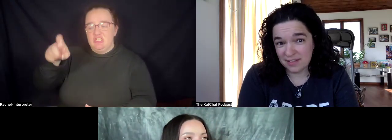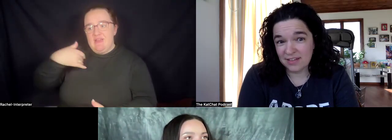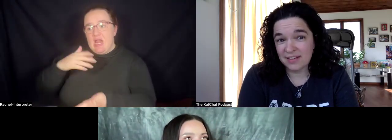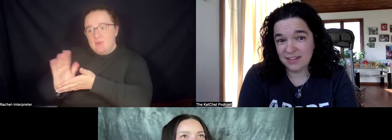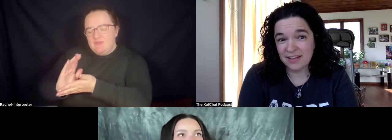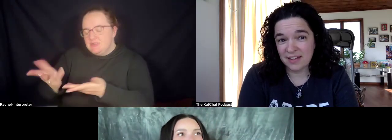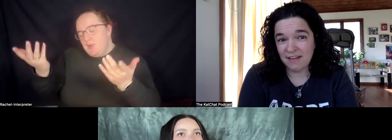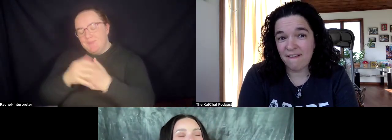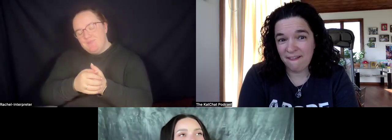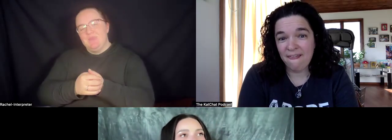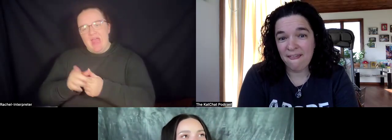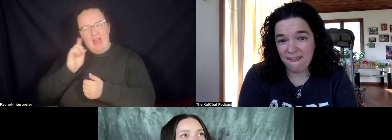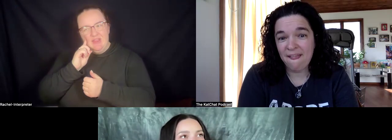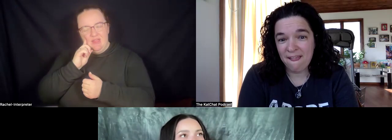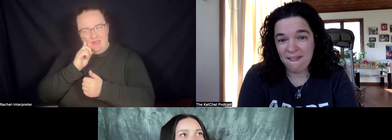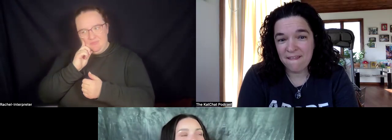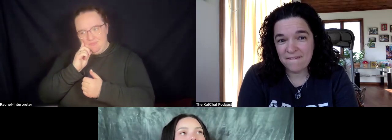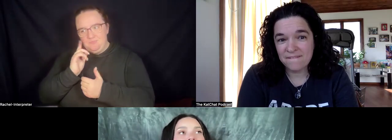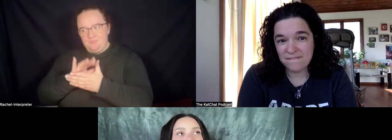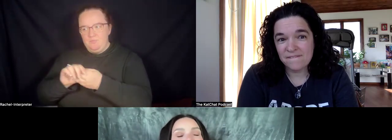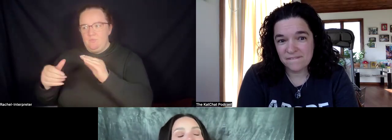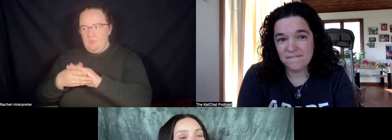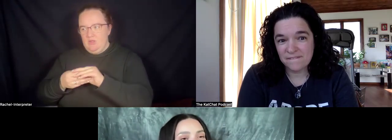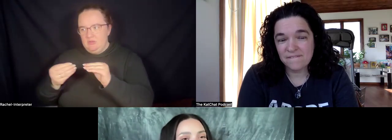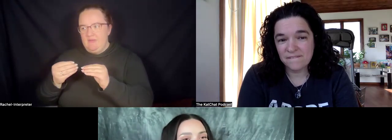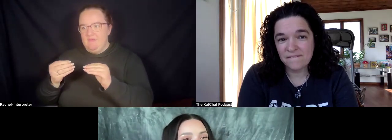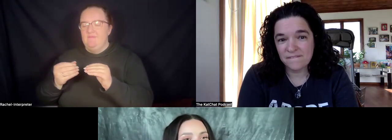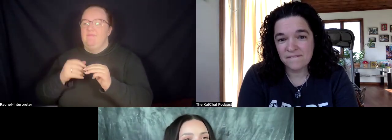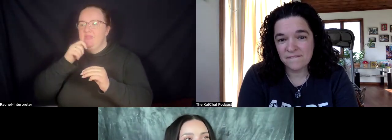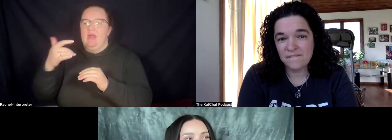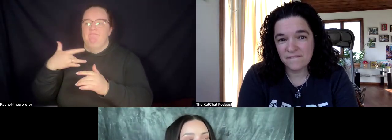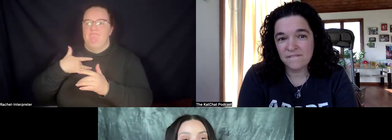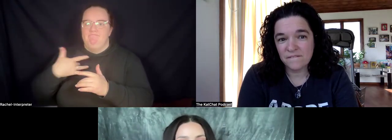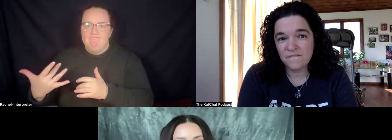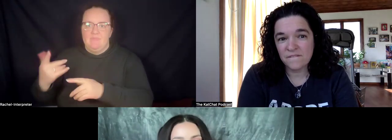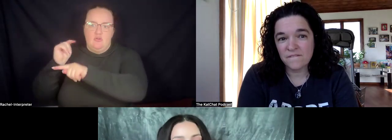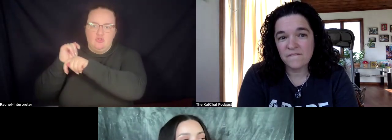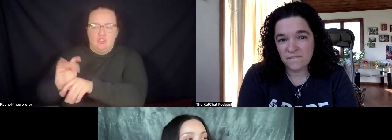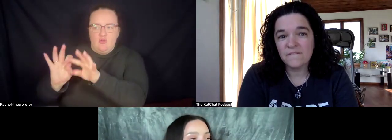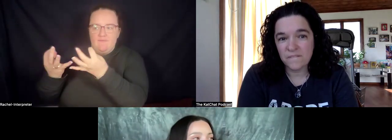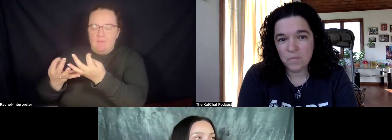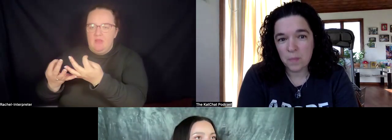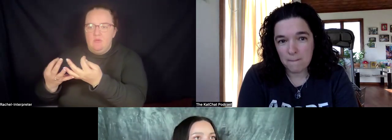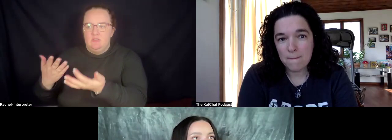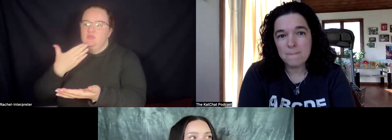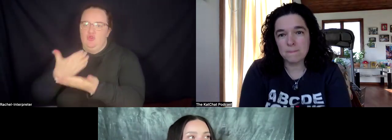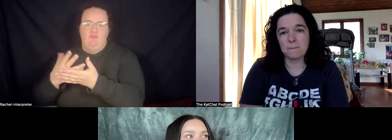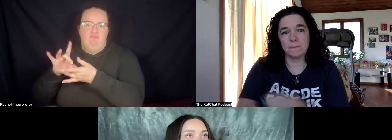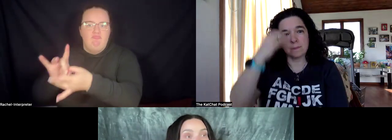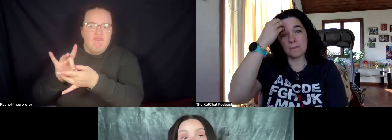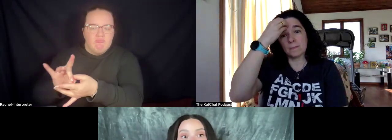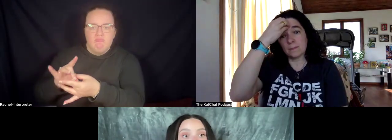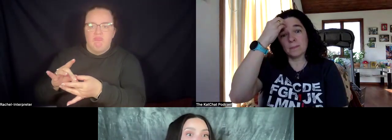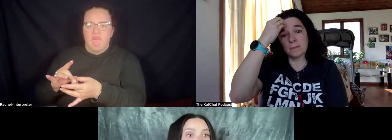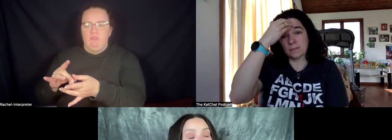Um, but I think that the storyline of unconventional families was very resonant. That sometimes family